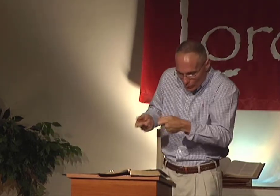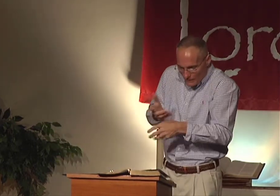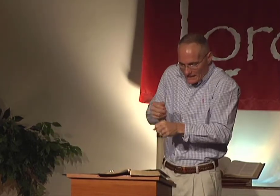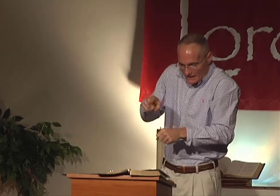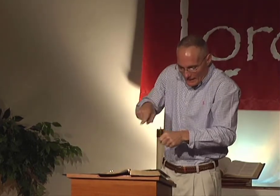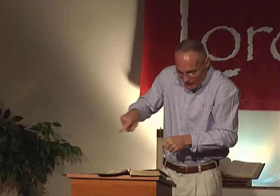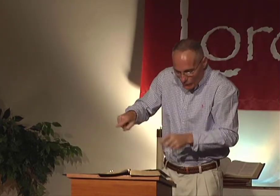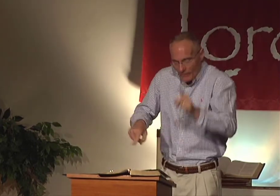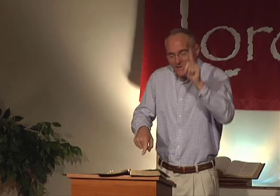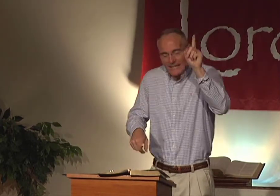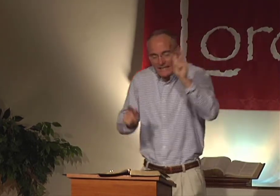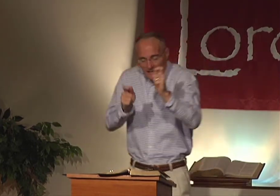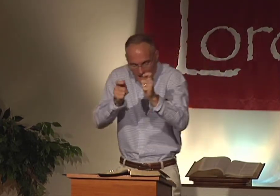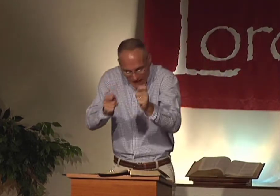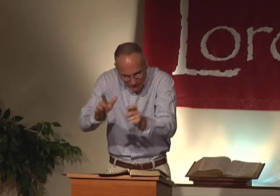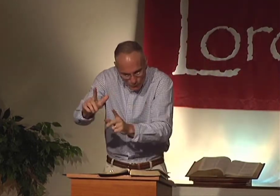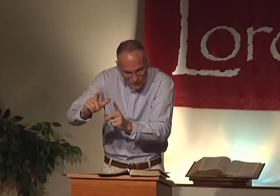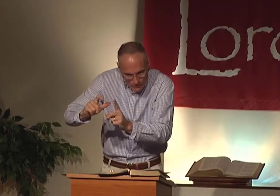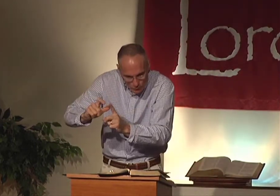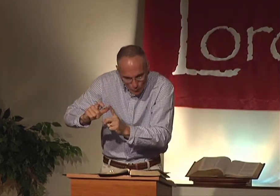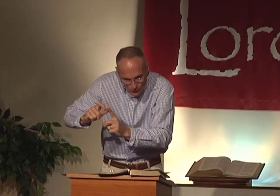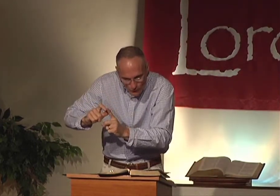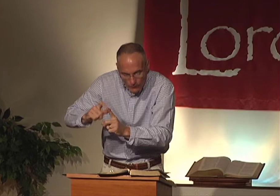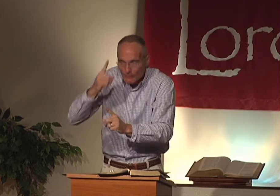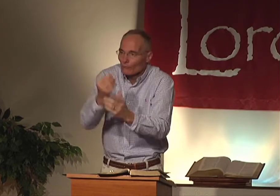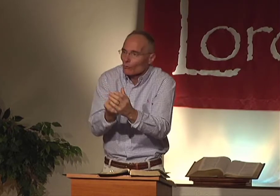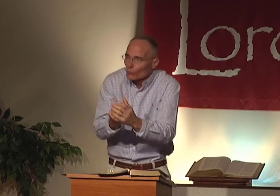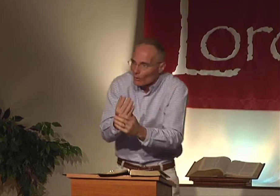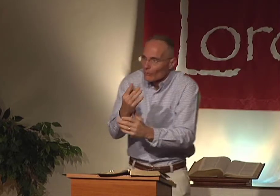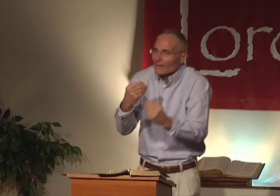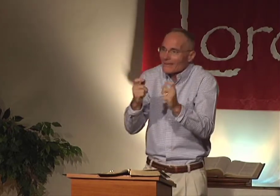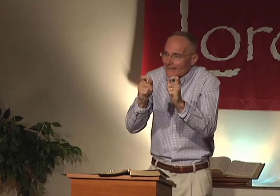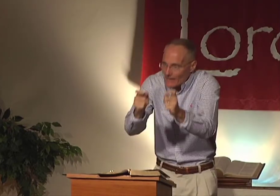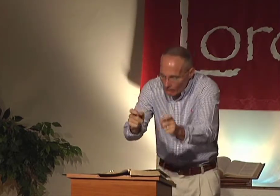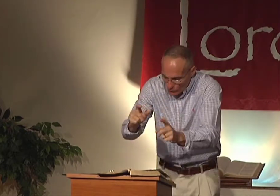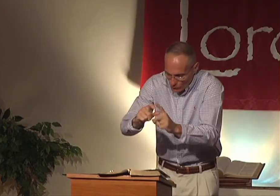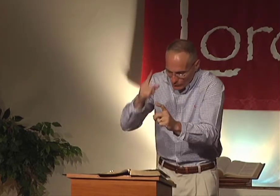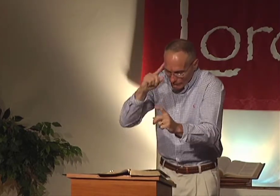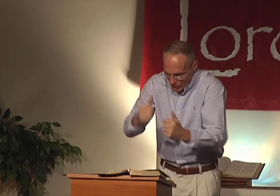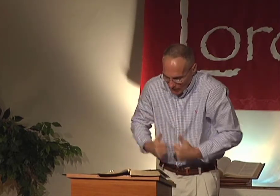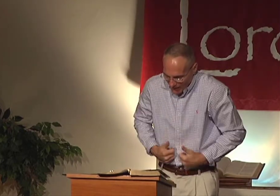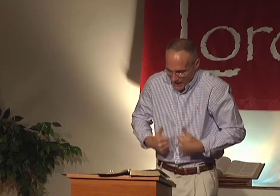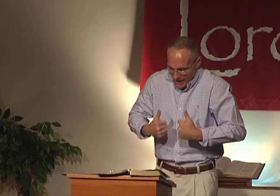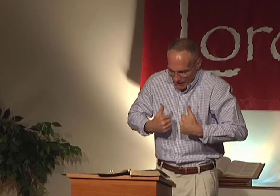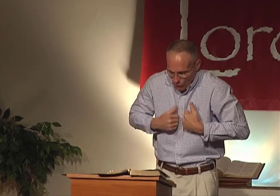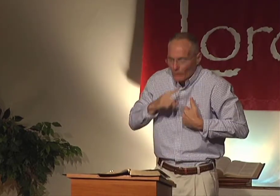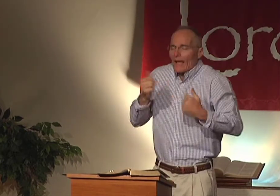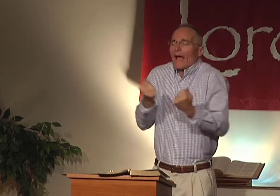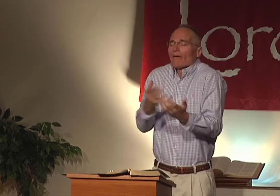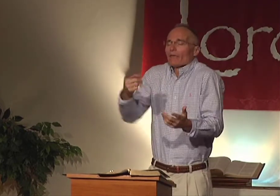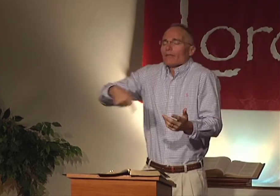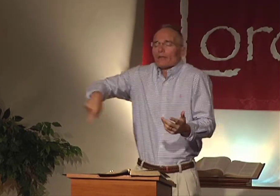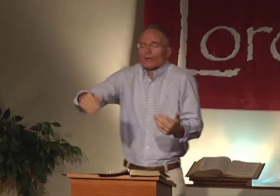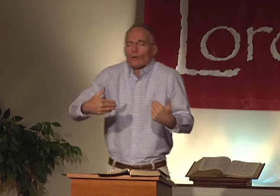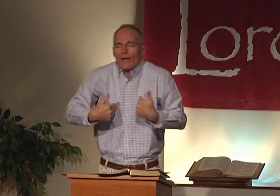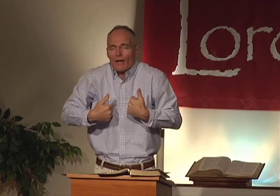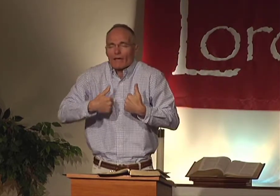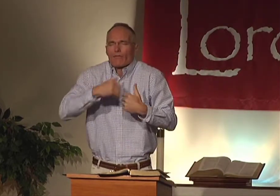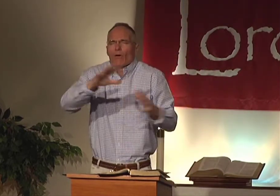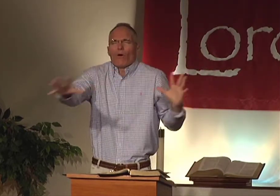God gave you to save you. He gave you his word for growth. He gave you his word for life. Everything